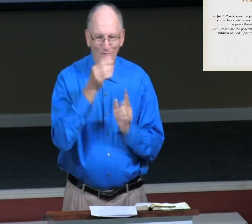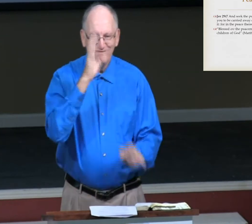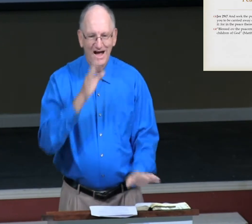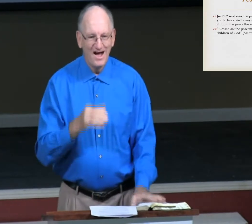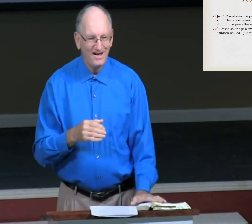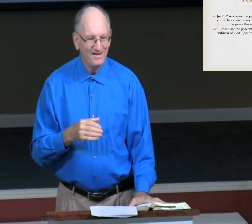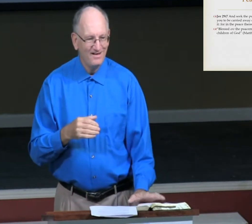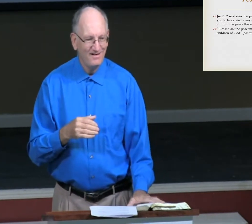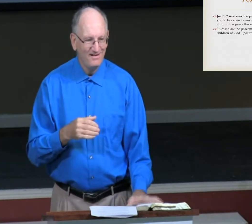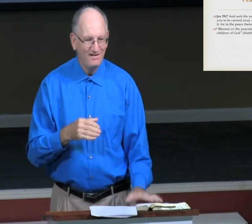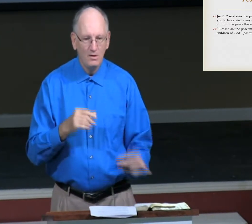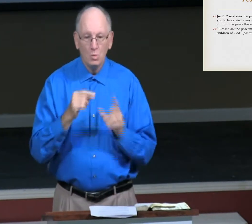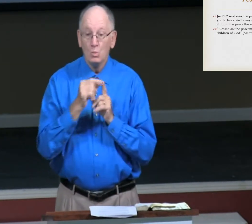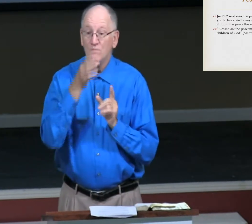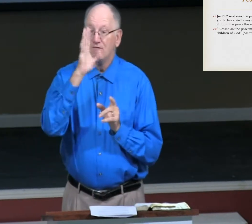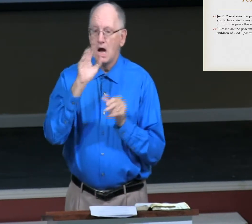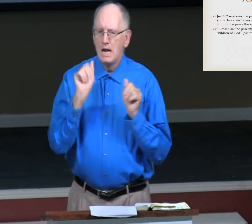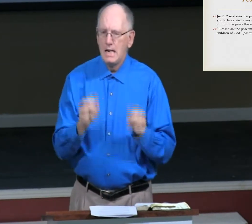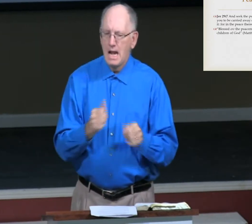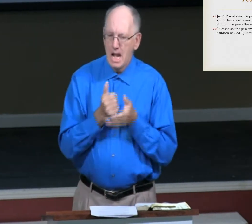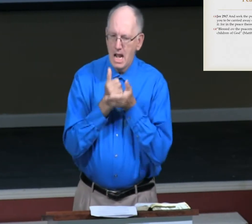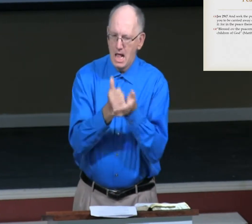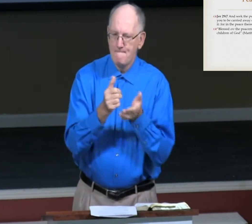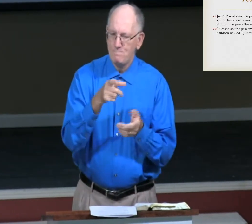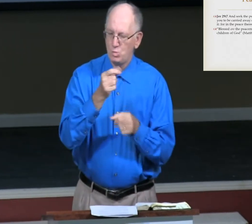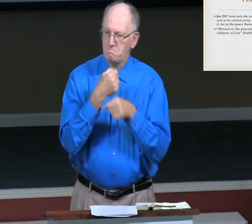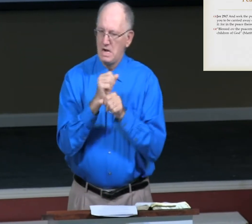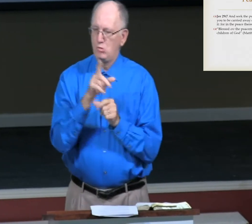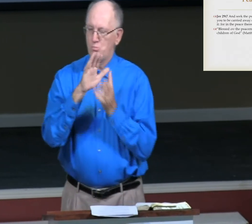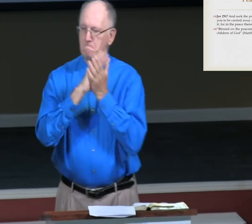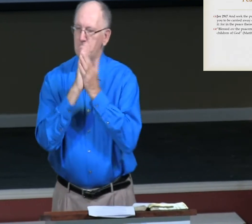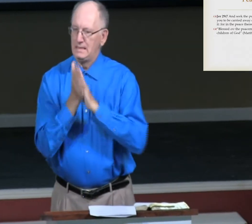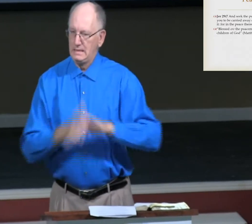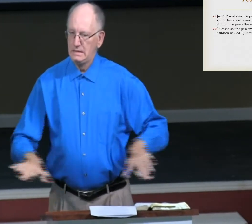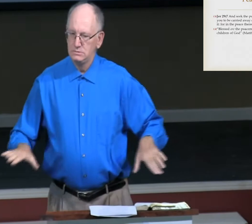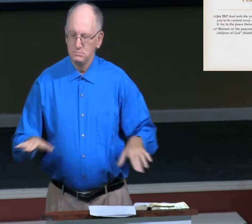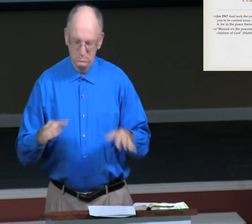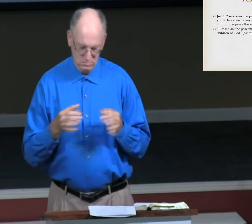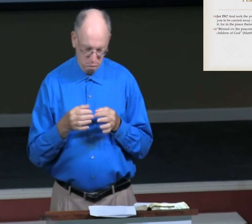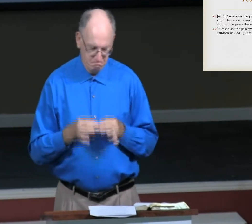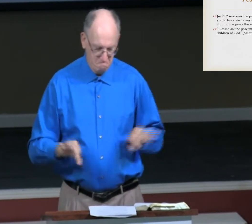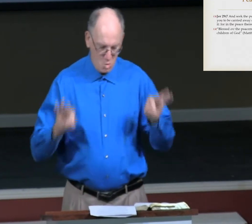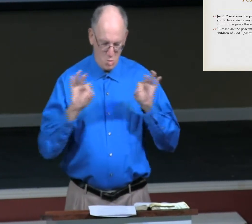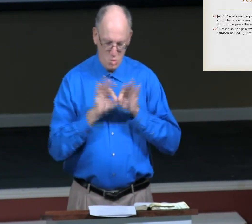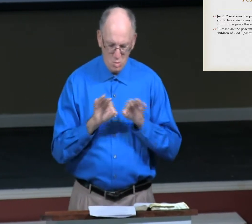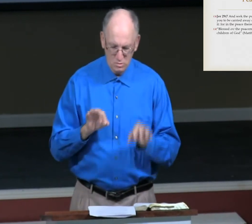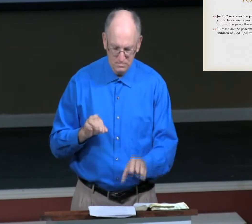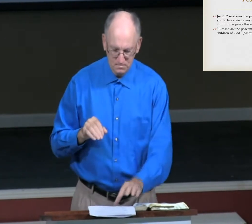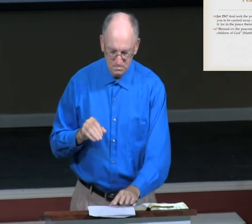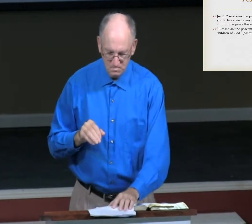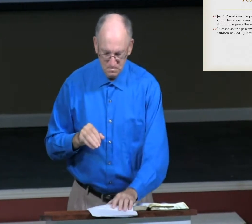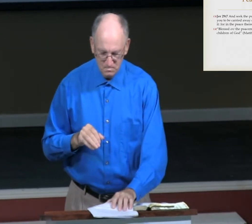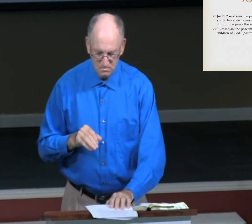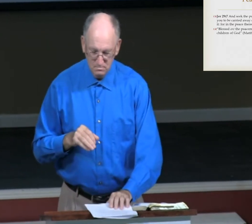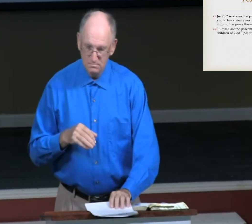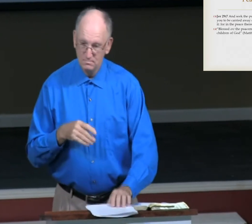do we do that? That's through the Word of God. The Word of God can help you have peace. And